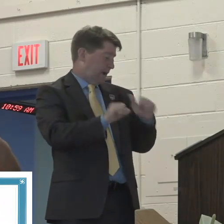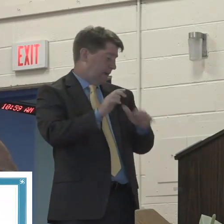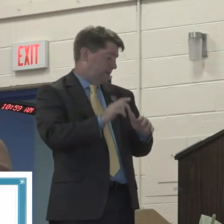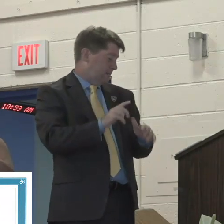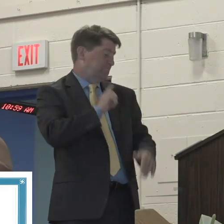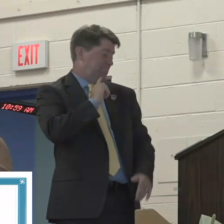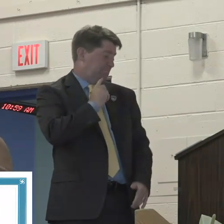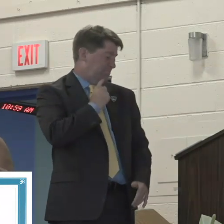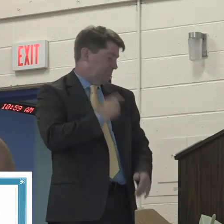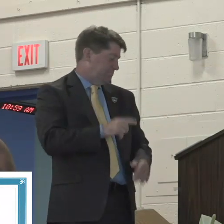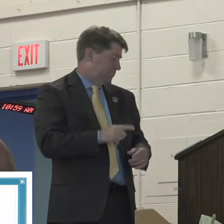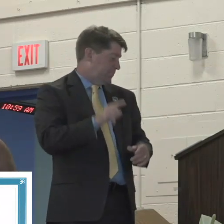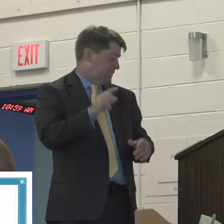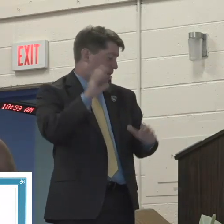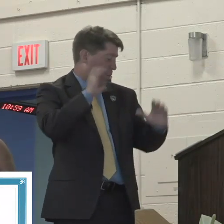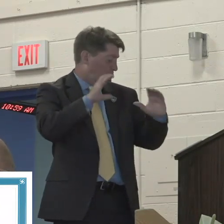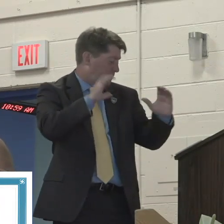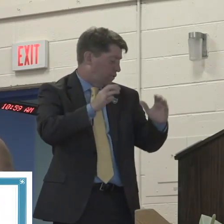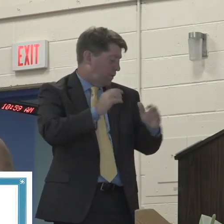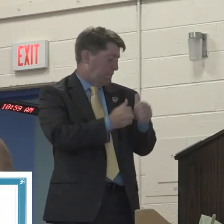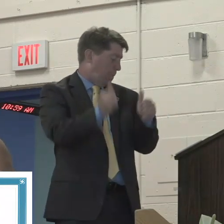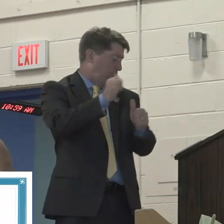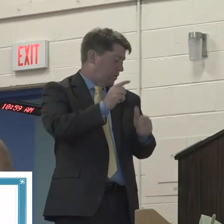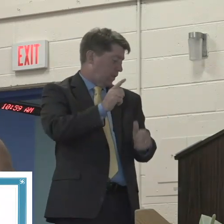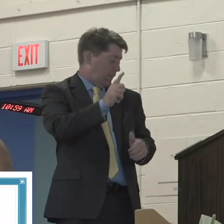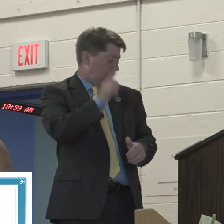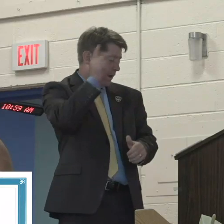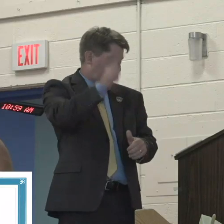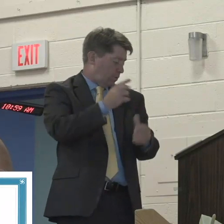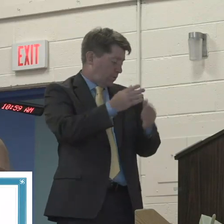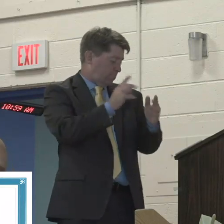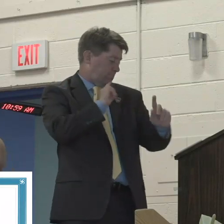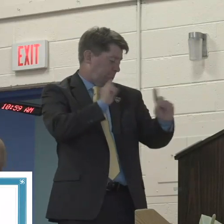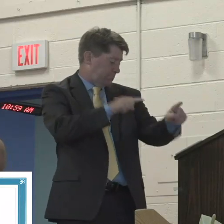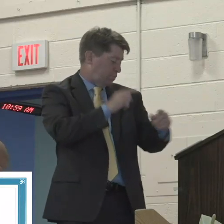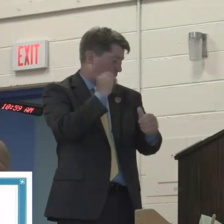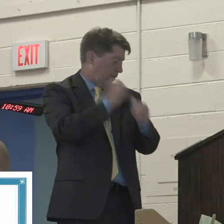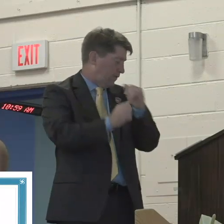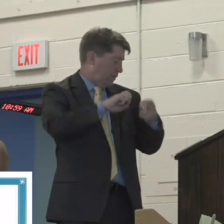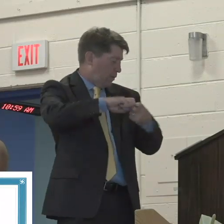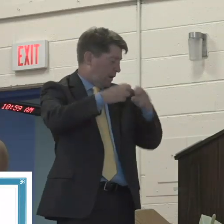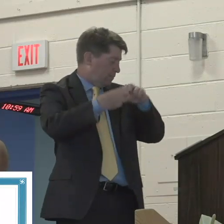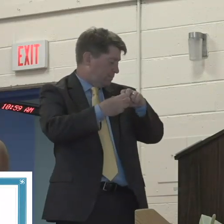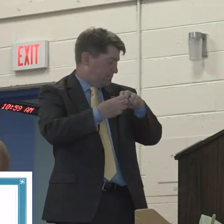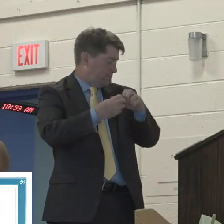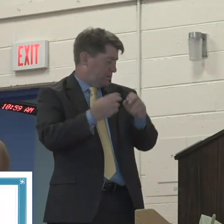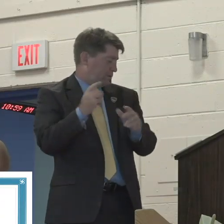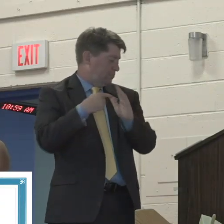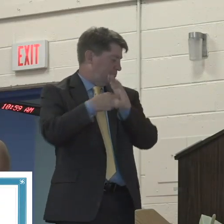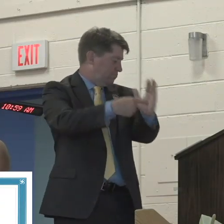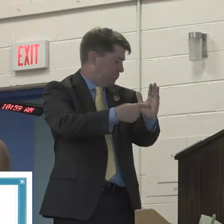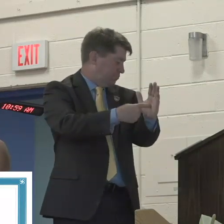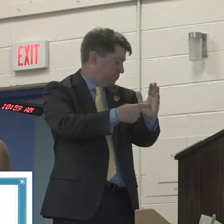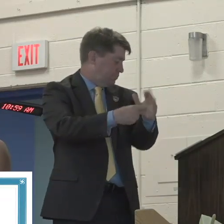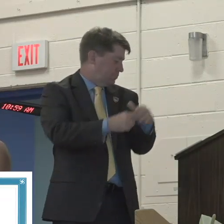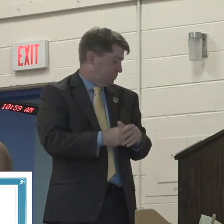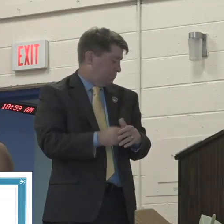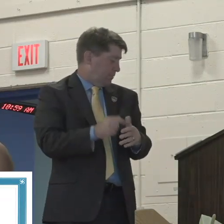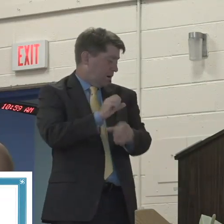is a tried and true scientist who is always looking for the most logical way to